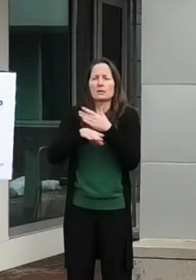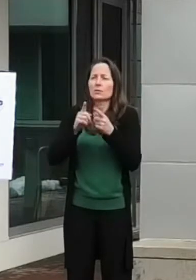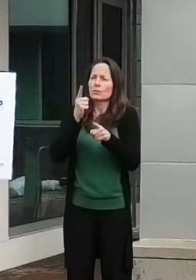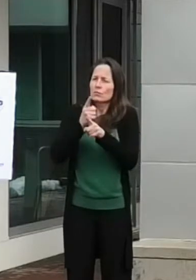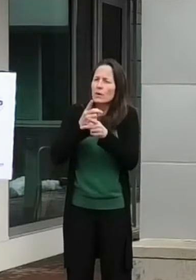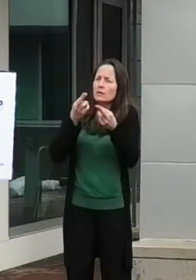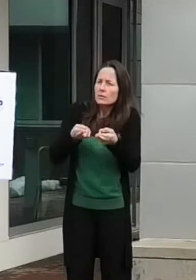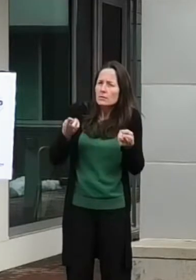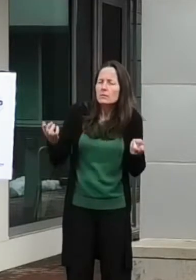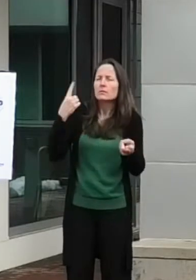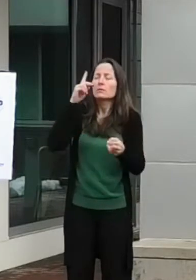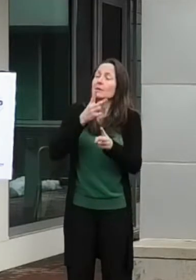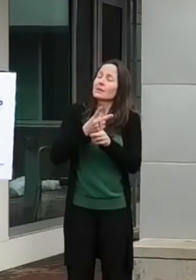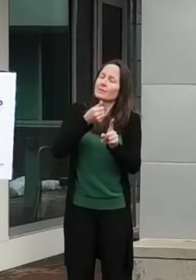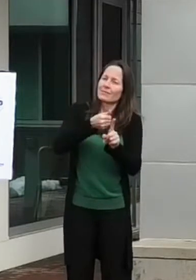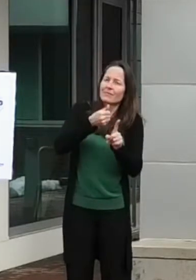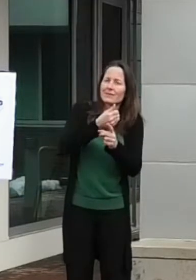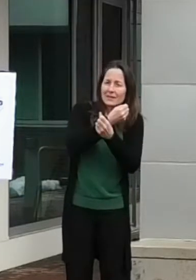safe.